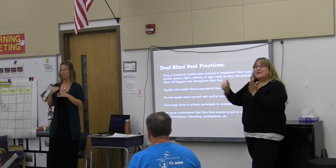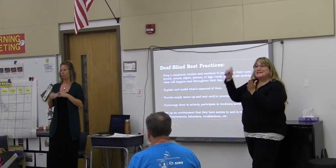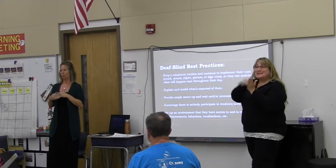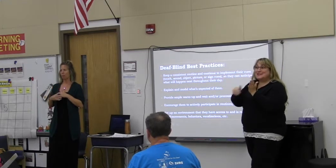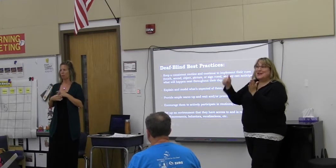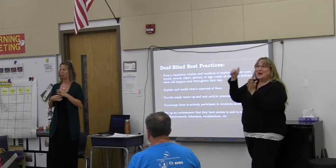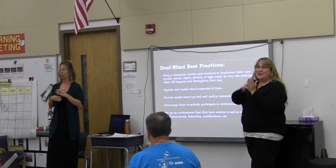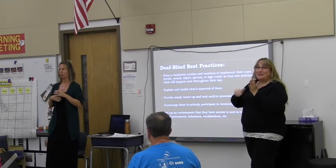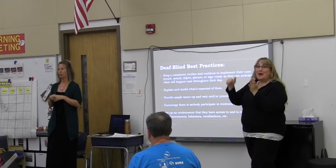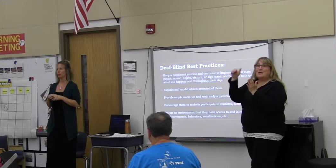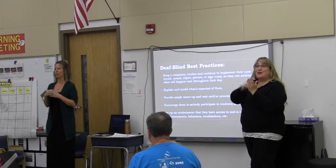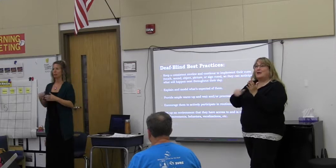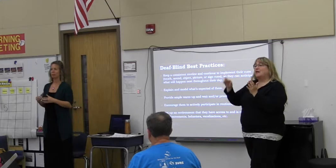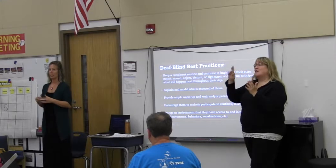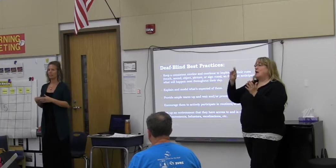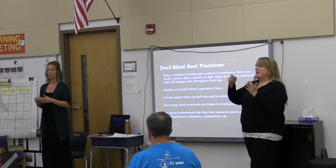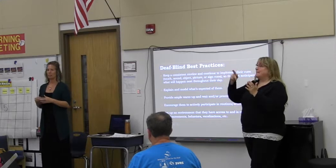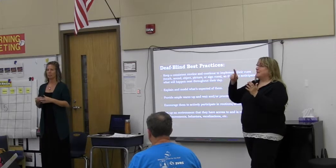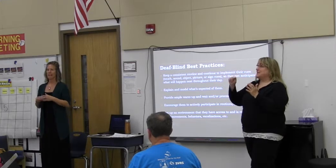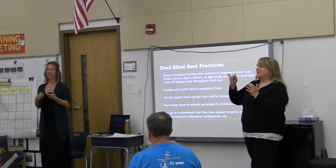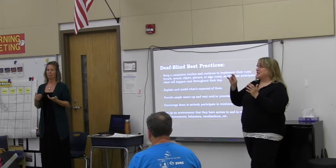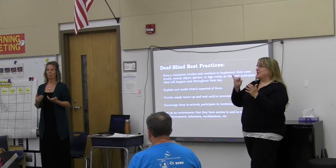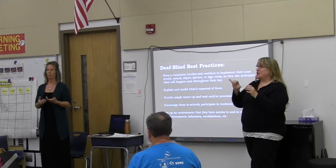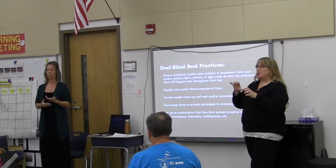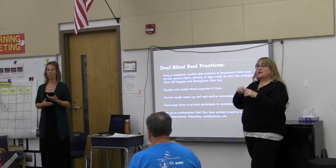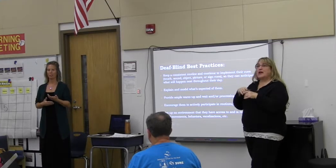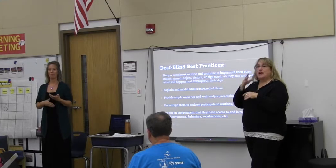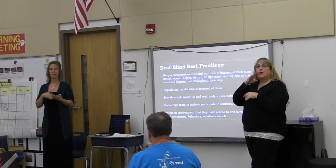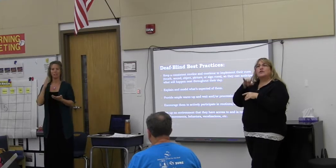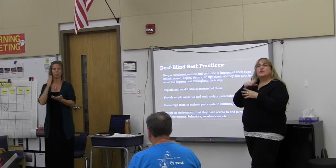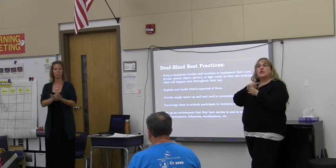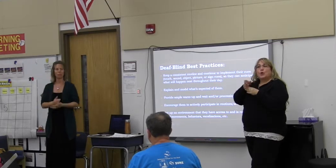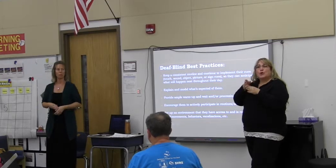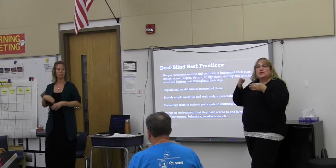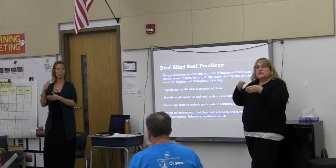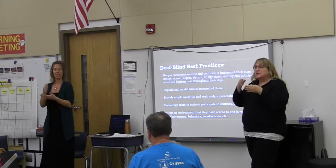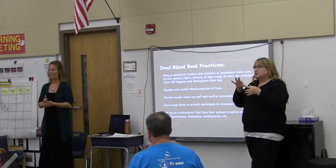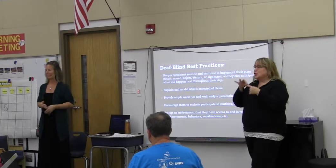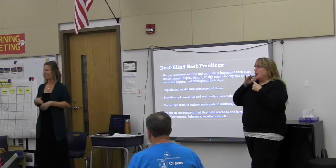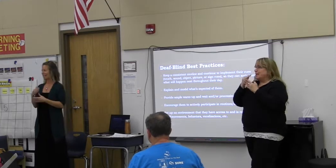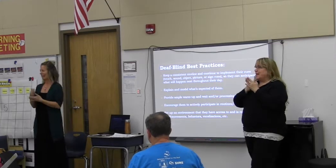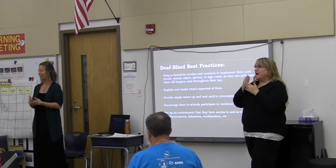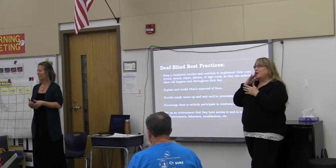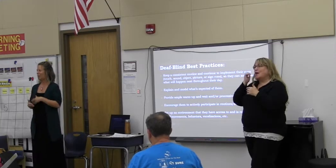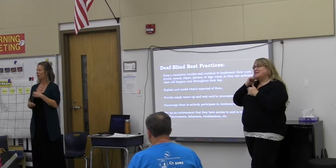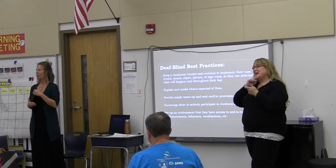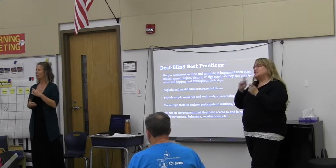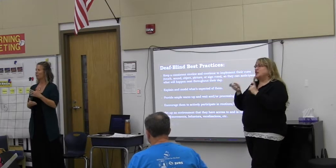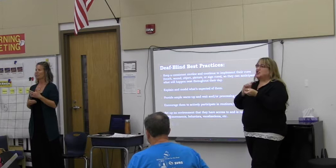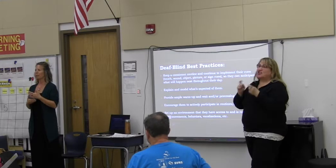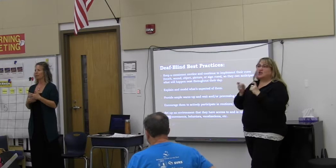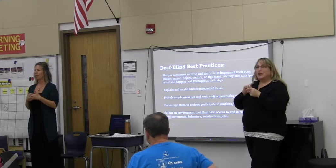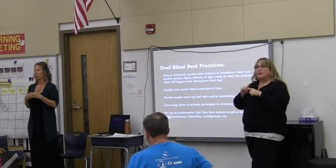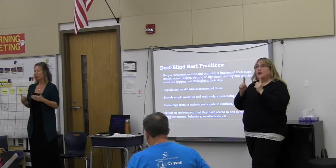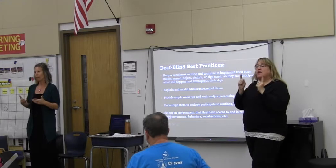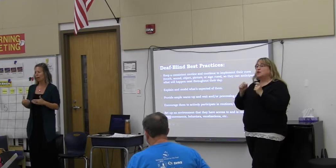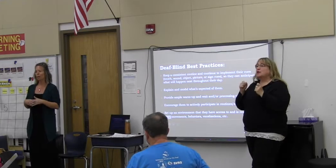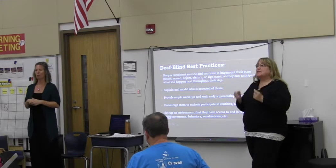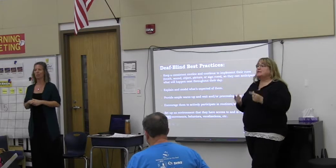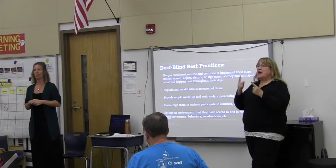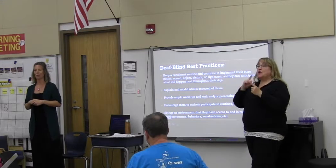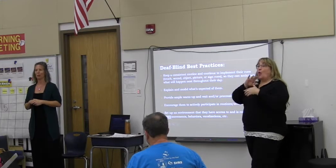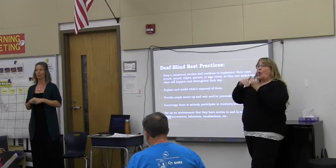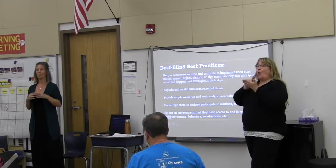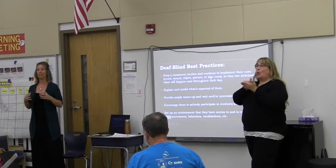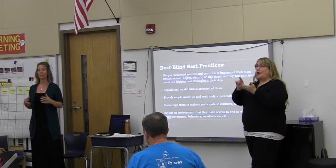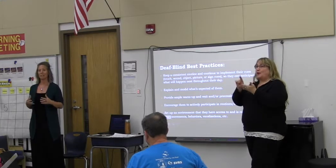do, the better. So if you're doing a certain lesson, I know most times things tend to switch from day to day to day, but if you can spend a week on